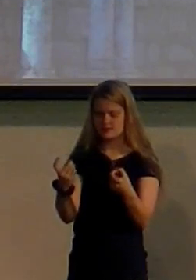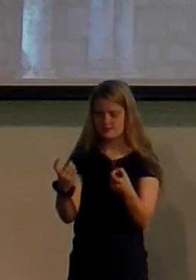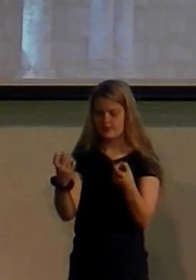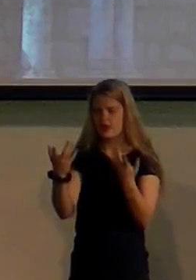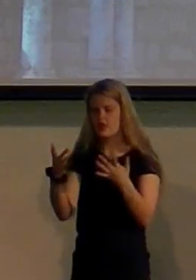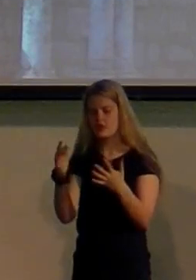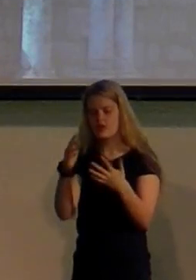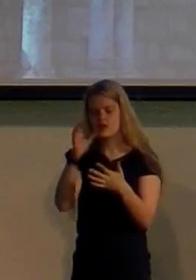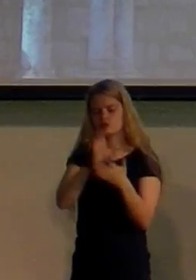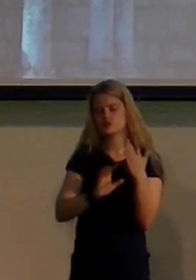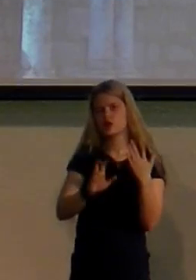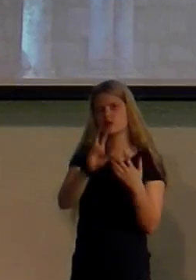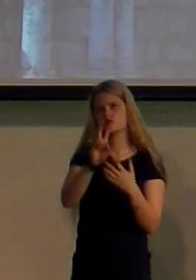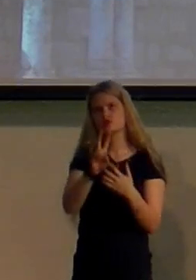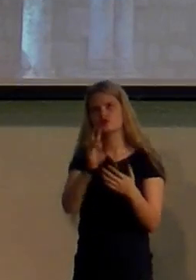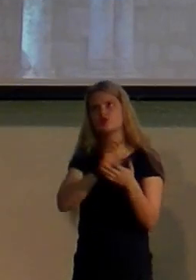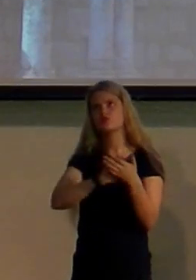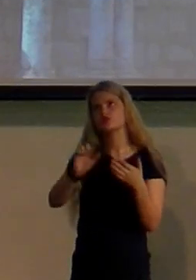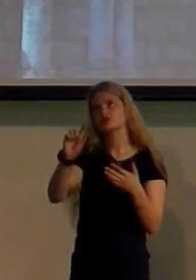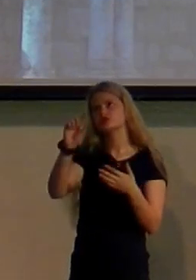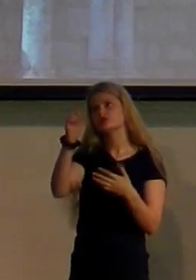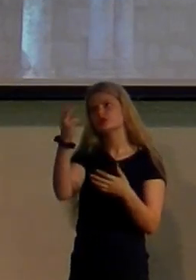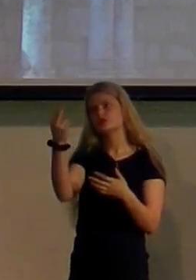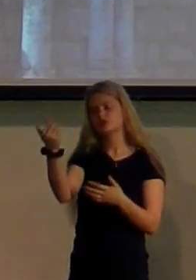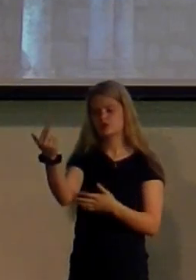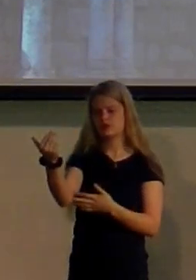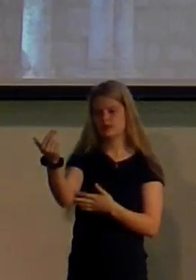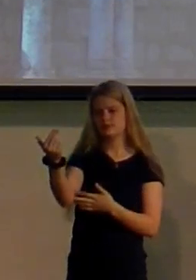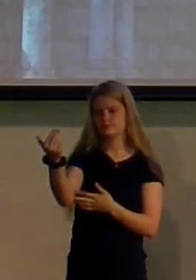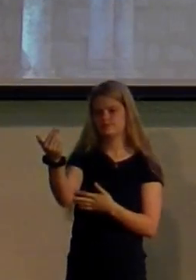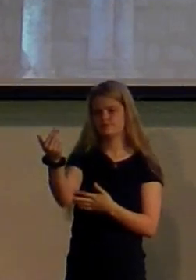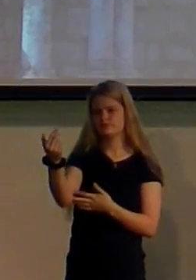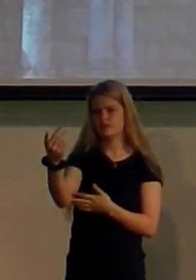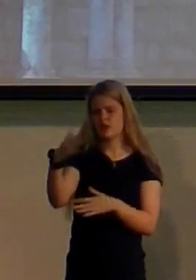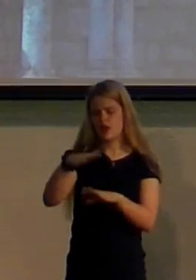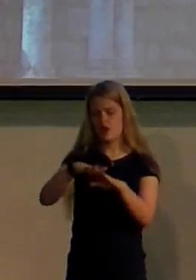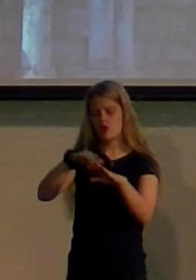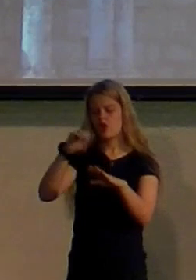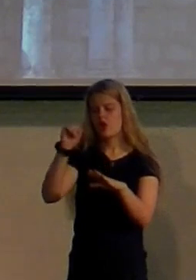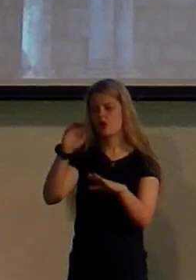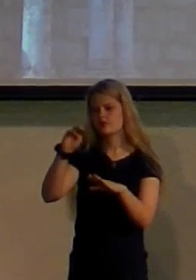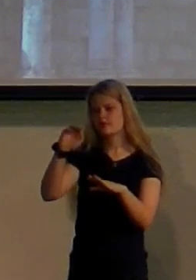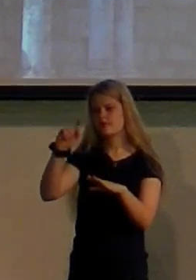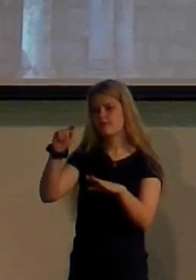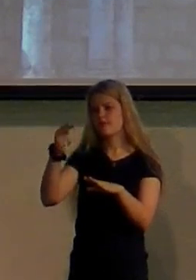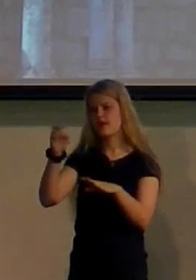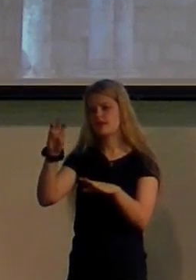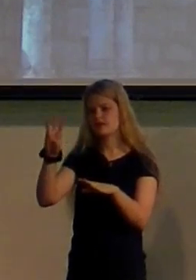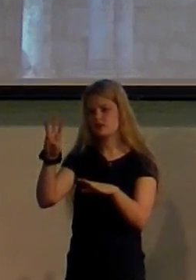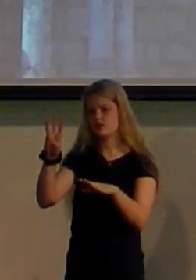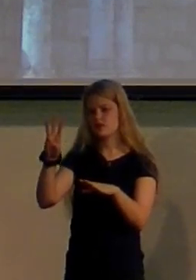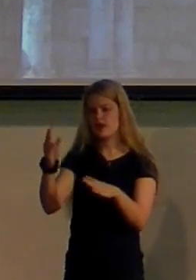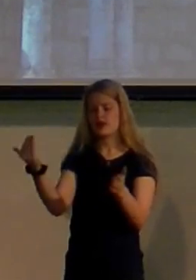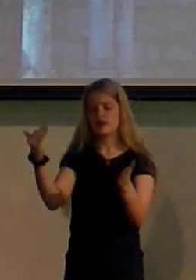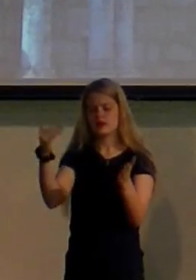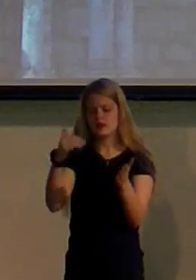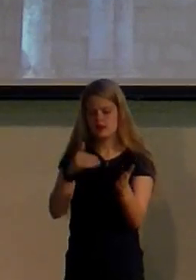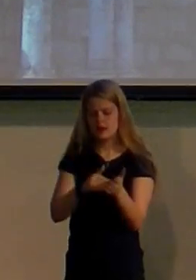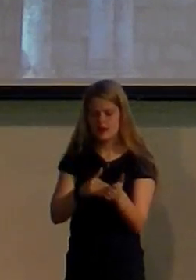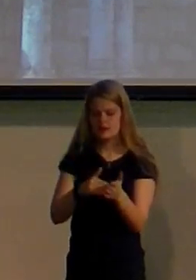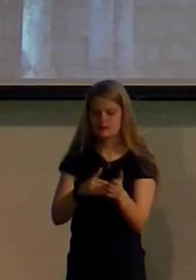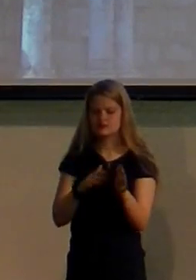in chapter 2, verse 13, he calls Matthew. And again, they grumble